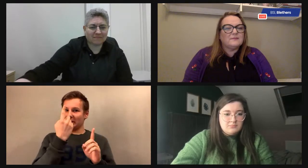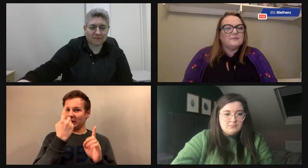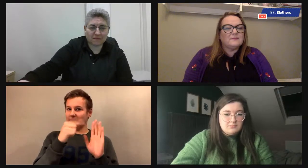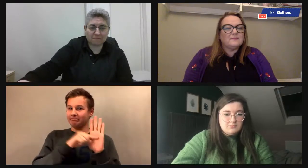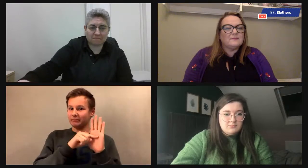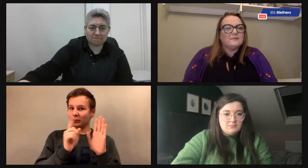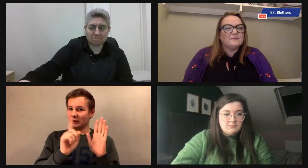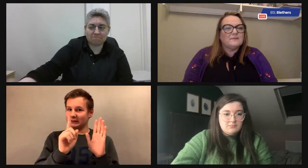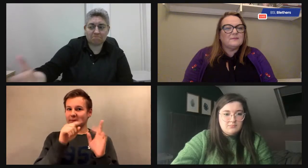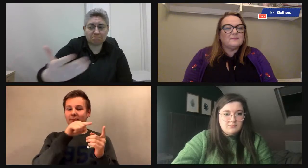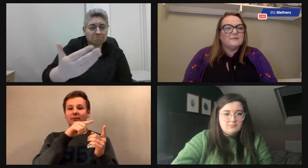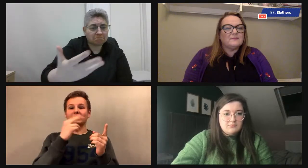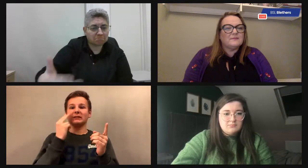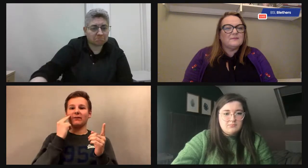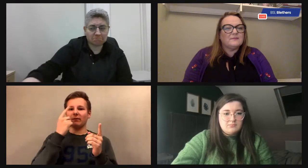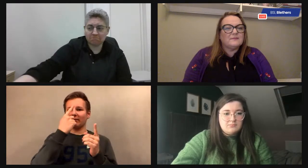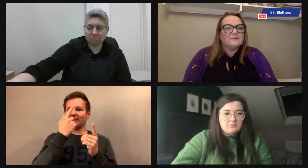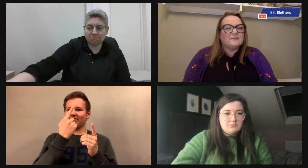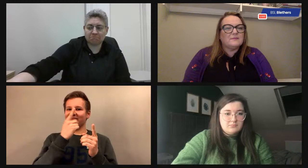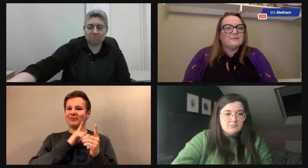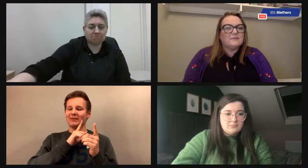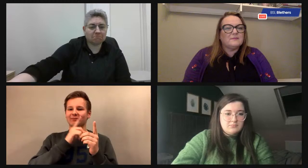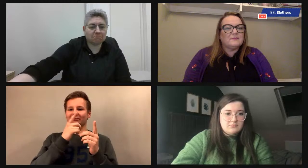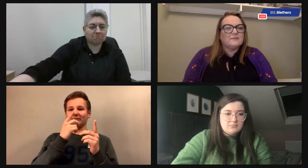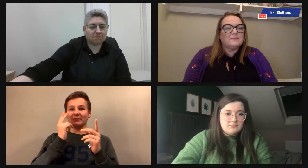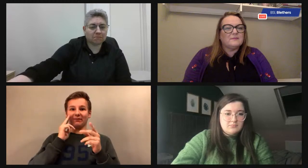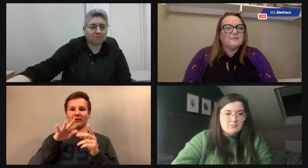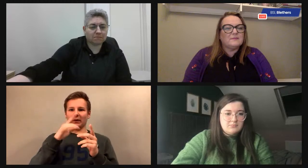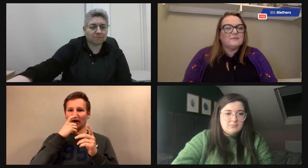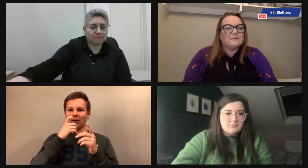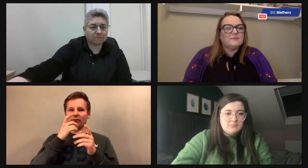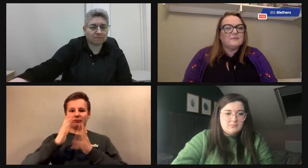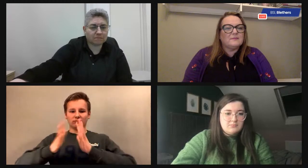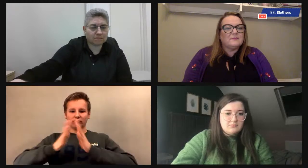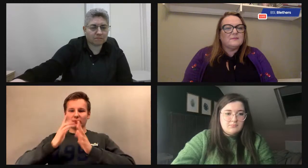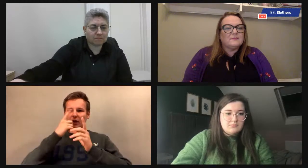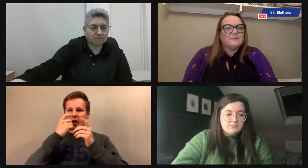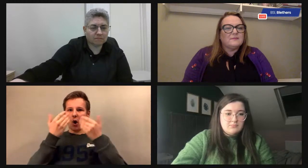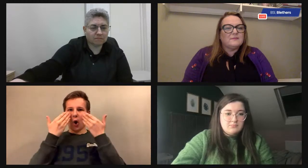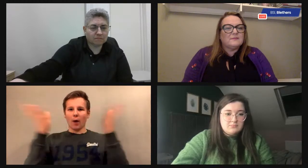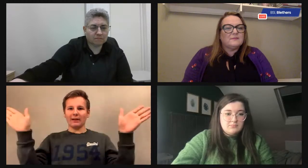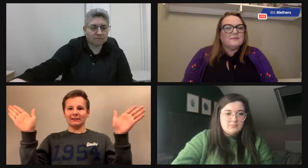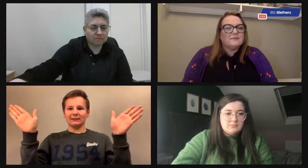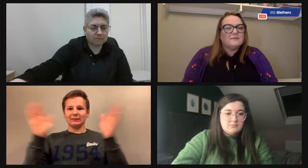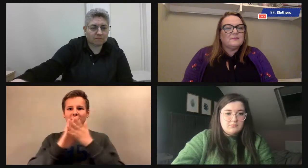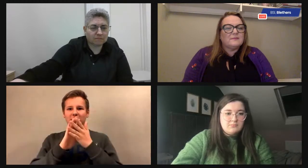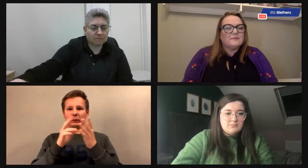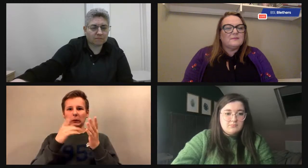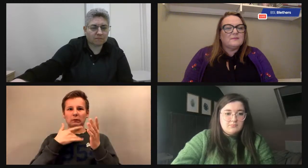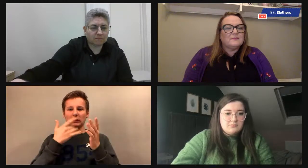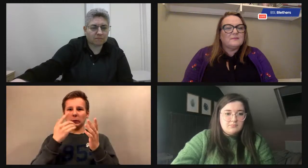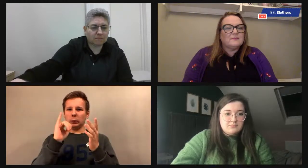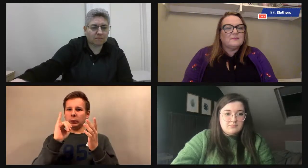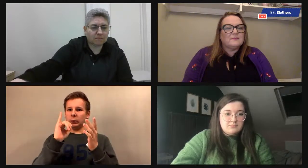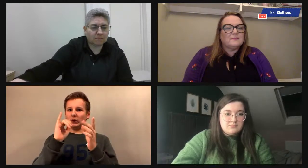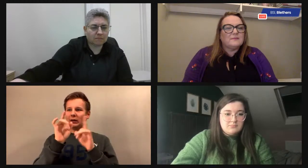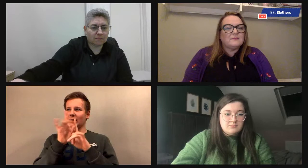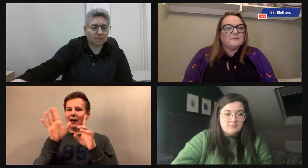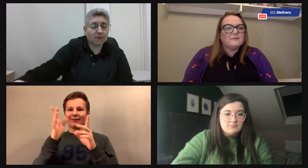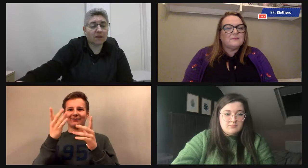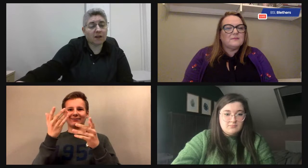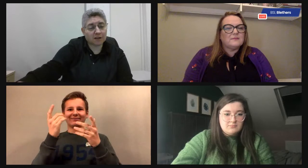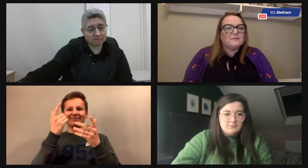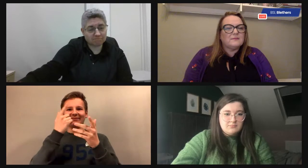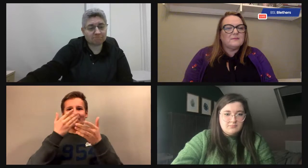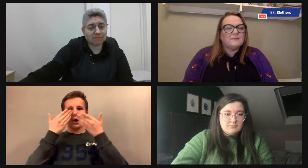if you think you've got a deaf family, everything's positive, there could be a negative there Tell us because more. a deaf family can